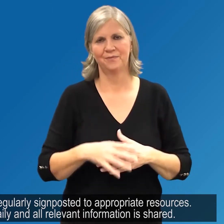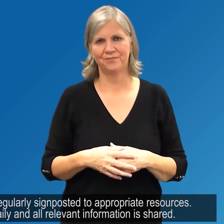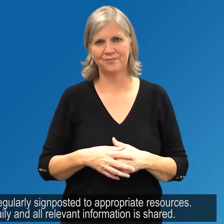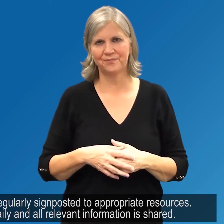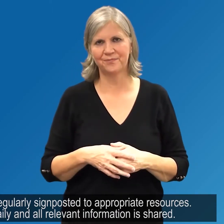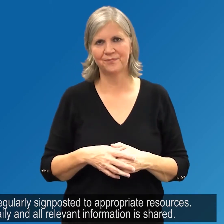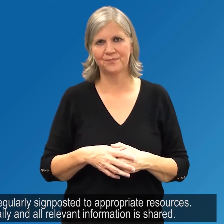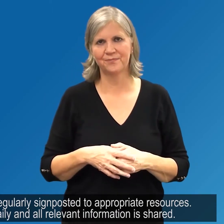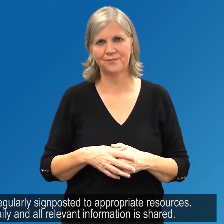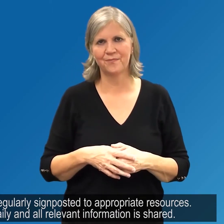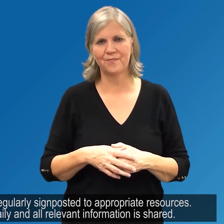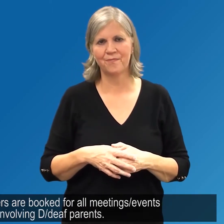used.